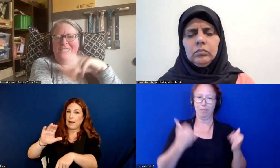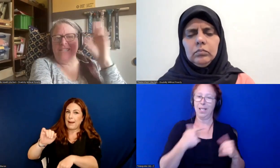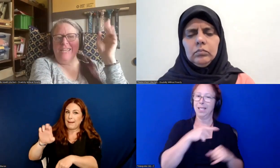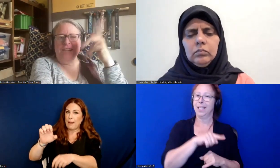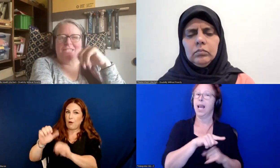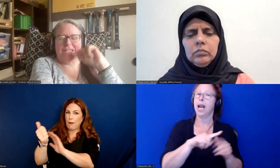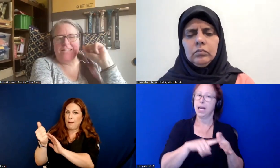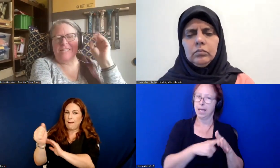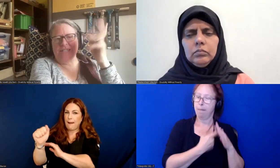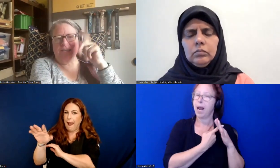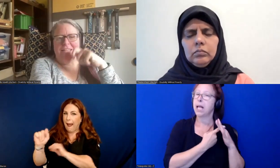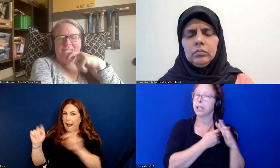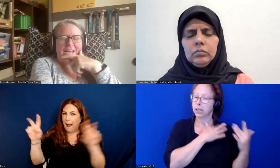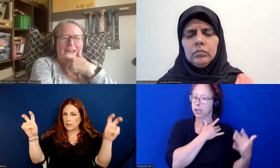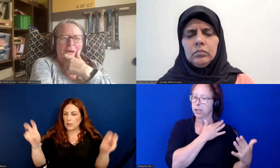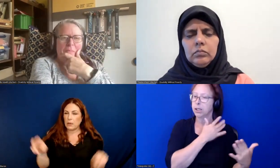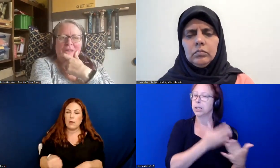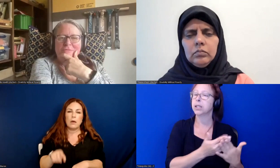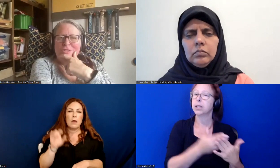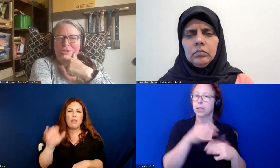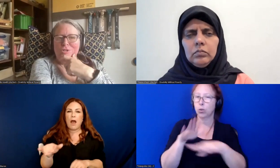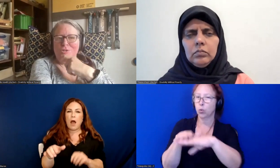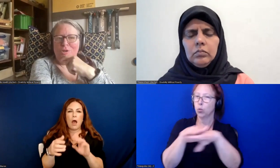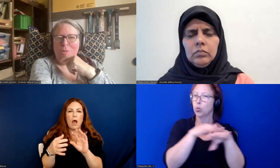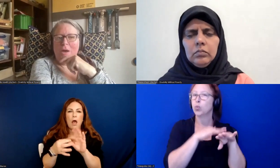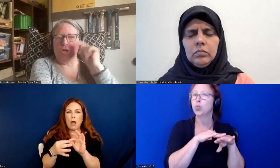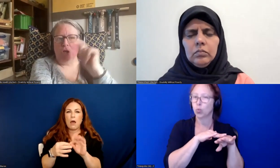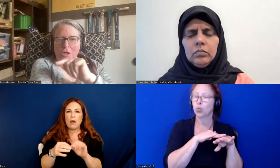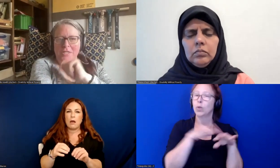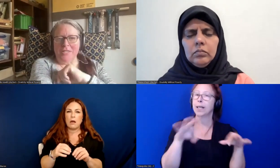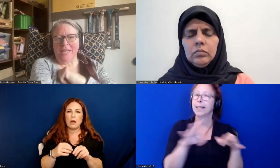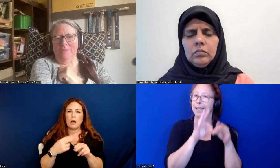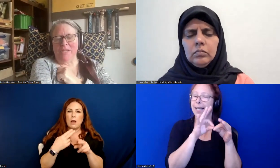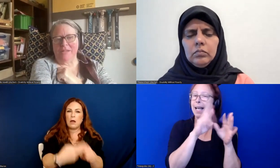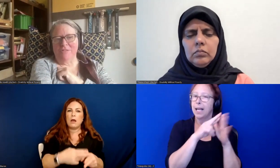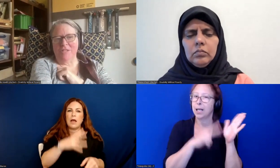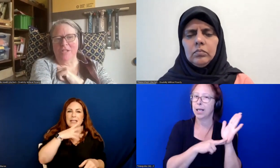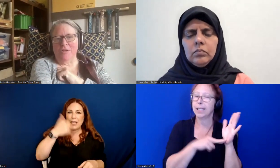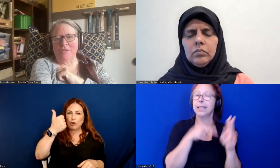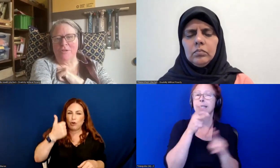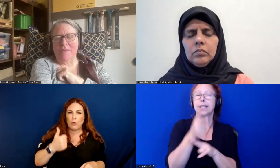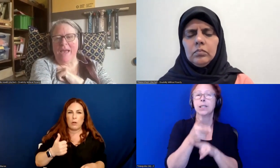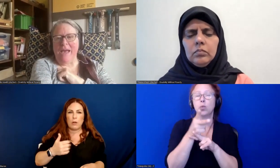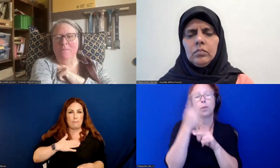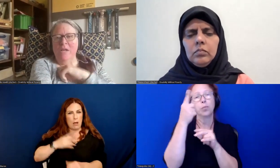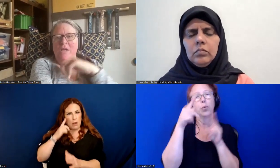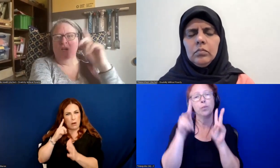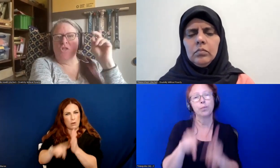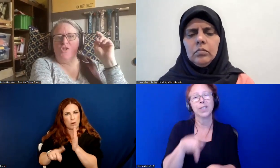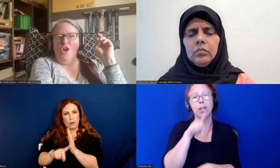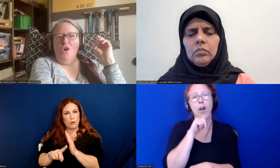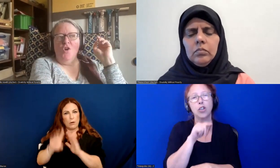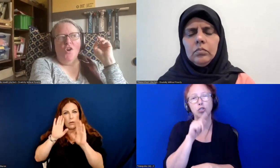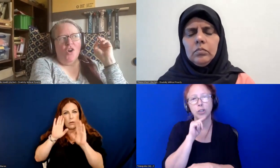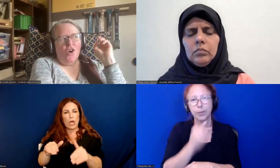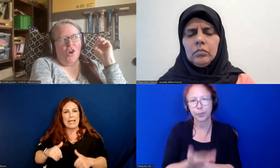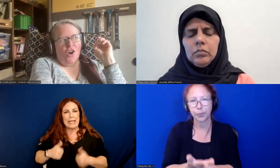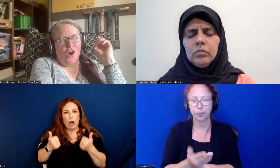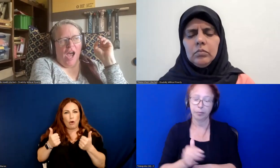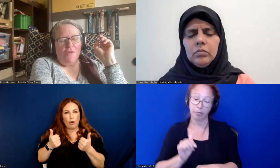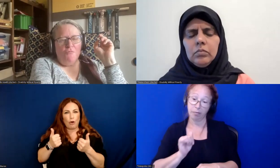it said seniors this and seniors that. And my research is all about younger disabled adults in long-term care.